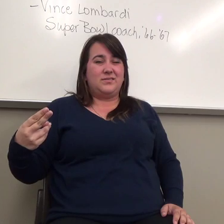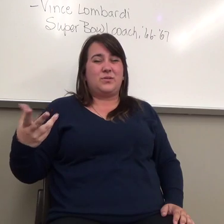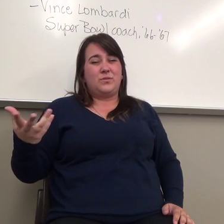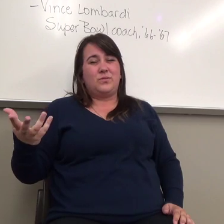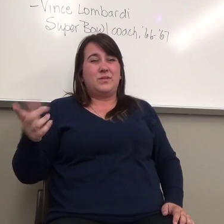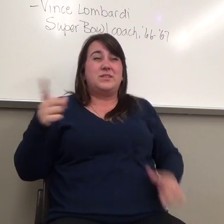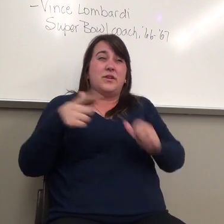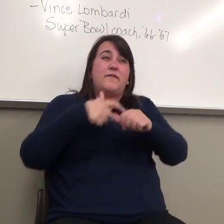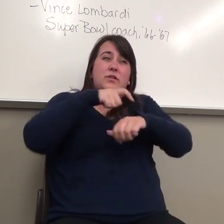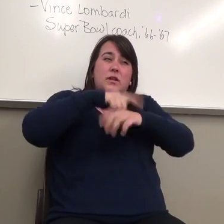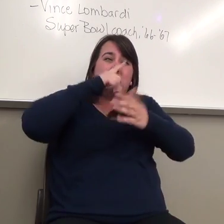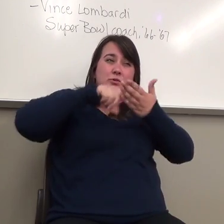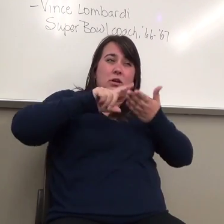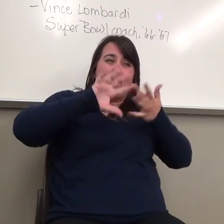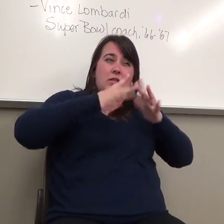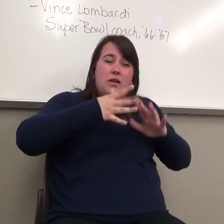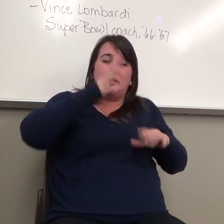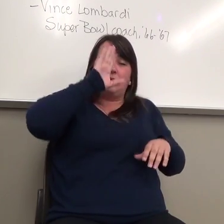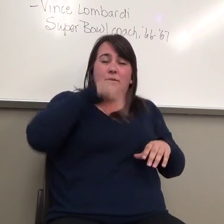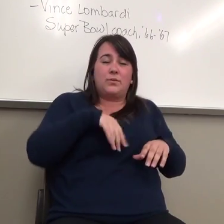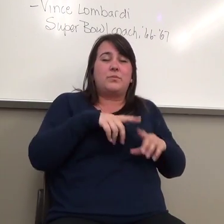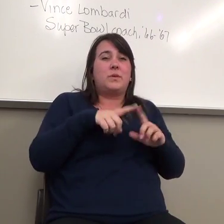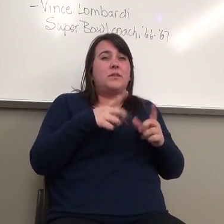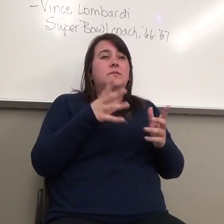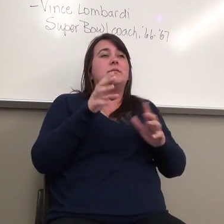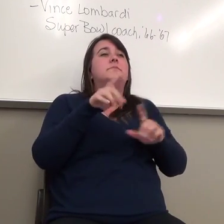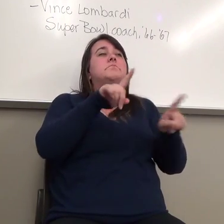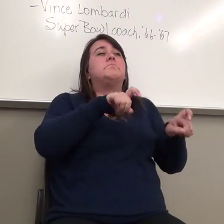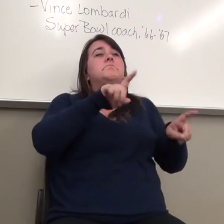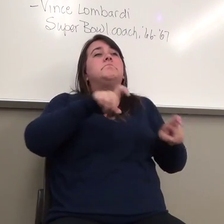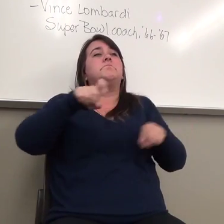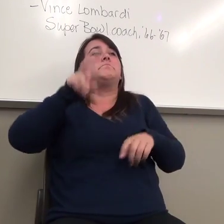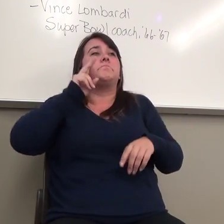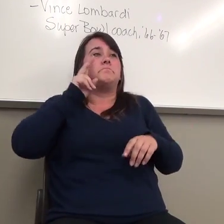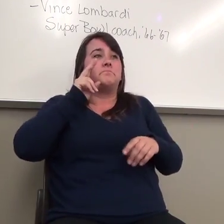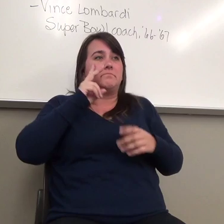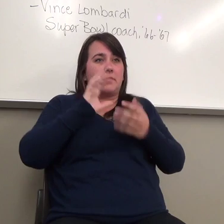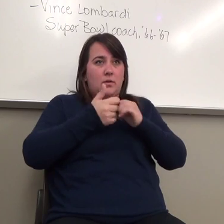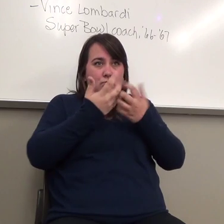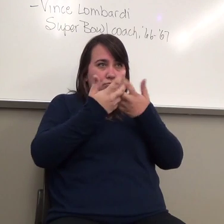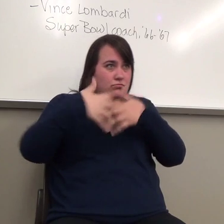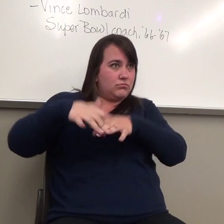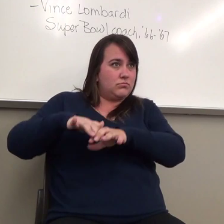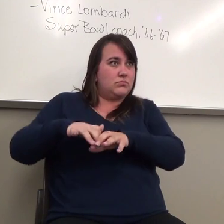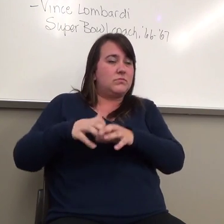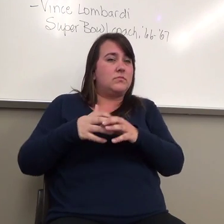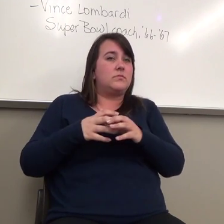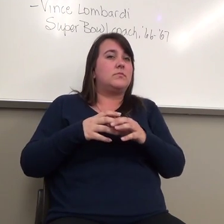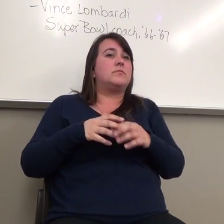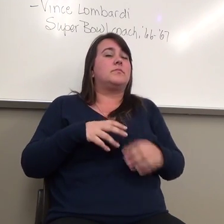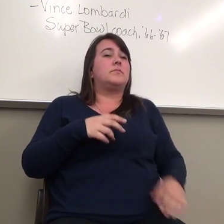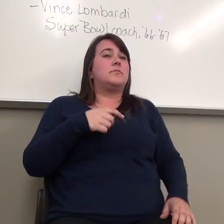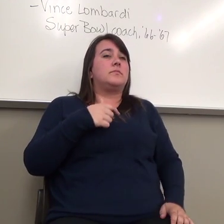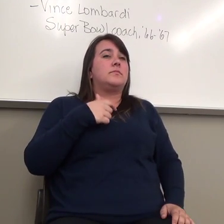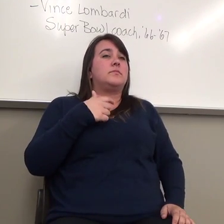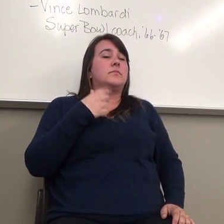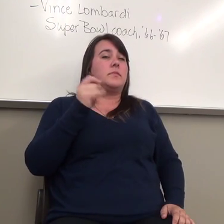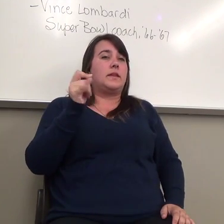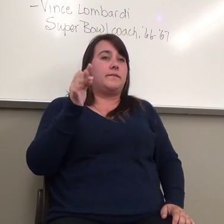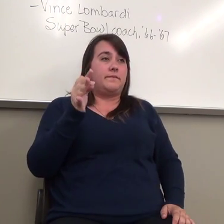time I'm doing this, so this is an experiment for me too. I don't have, so if you see